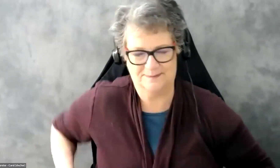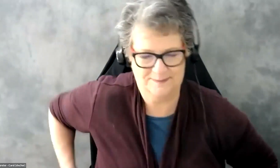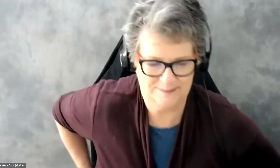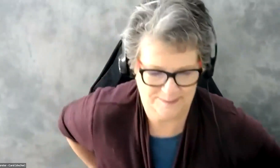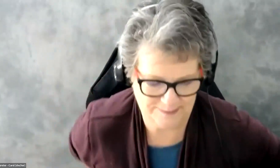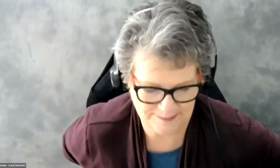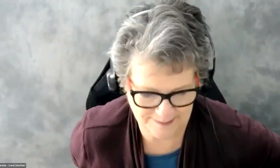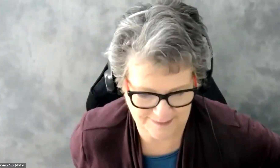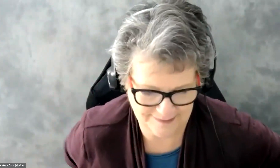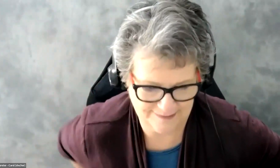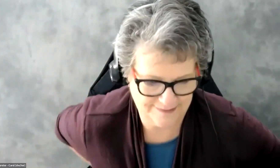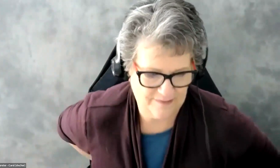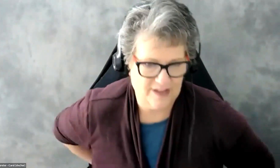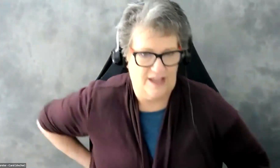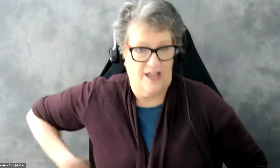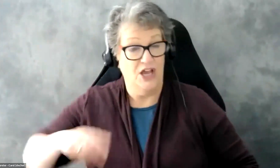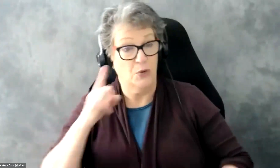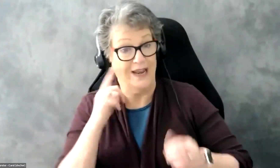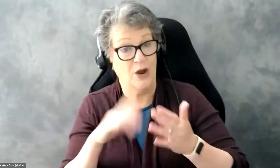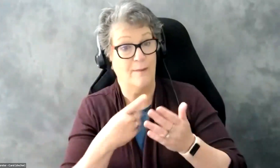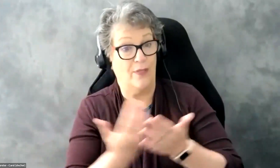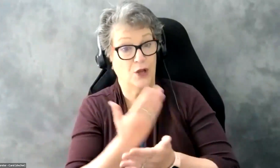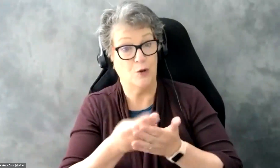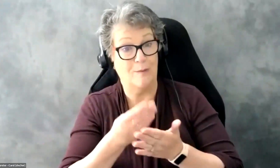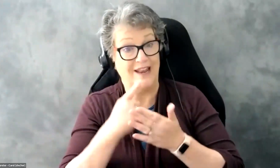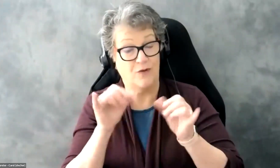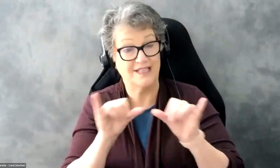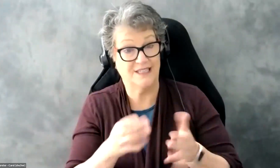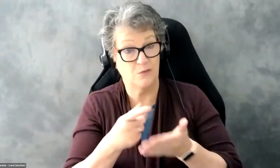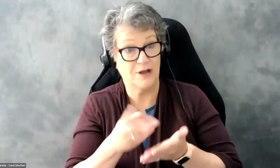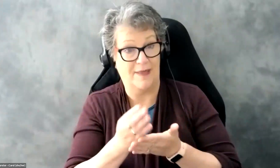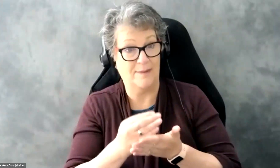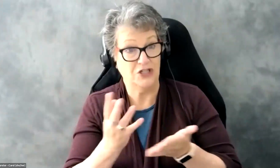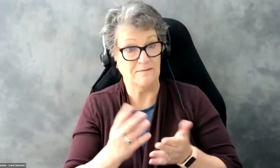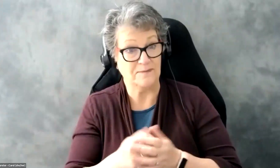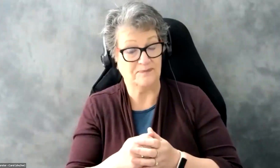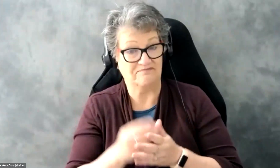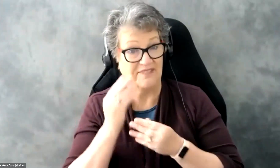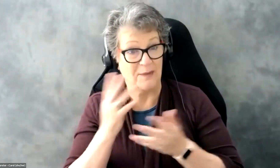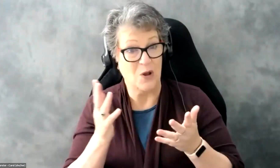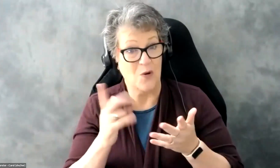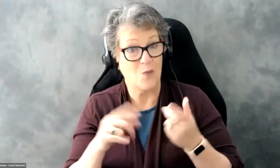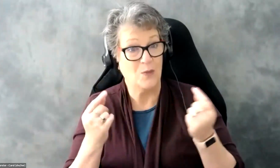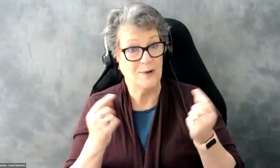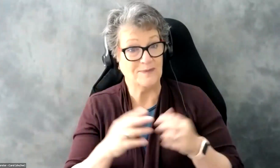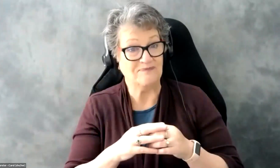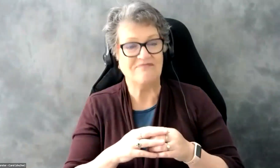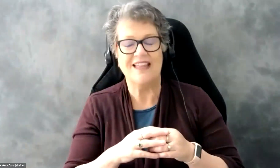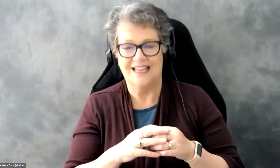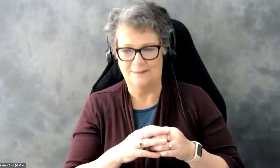Well, with that, does anyone want to hear about the new money for the system while we're at it? Talk about the budget a little bit. Let folks know where we're at. So let